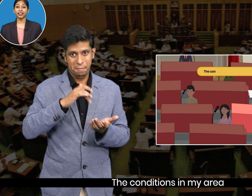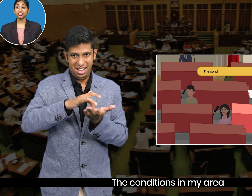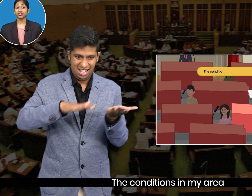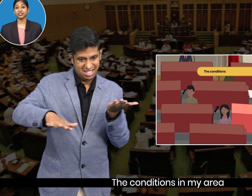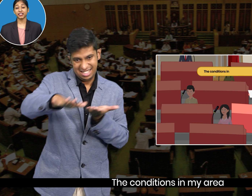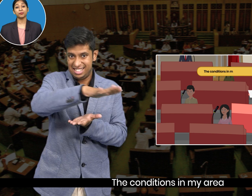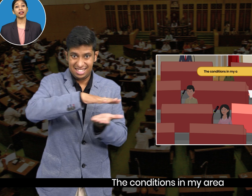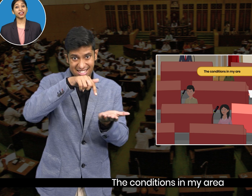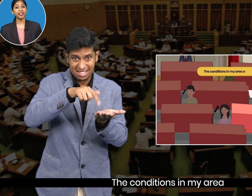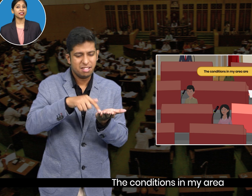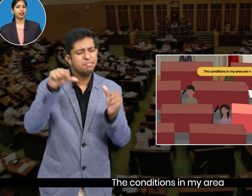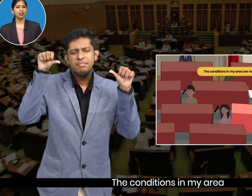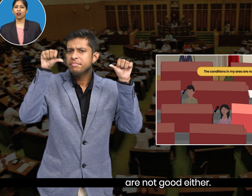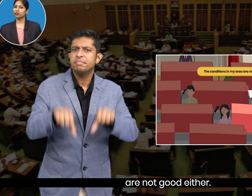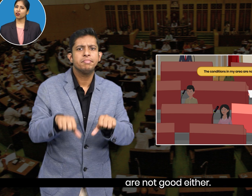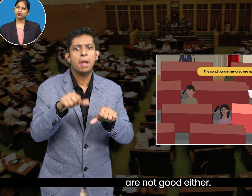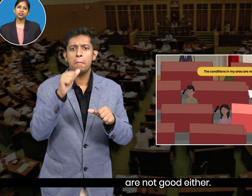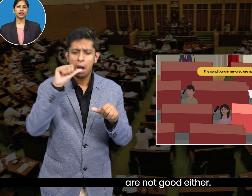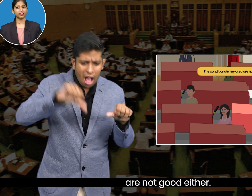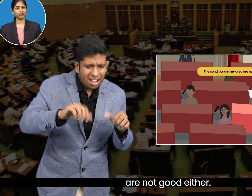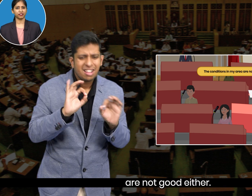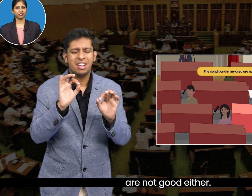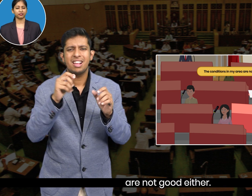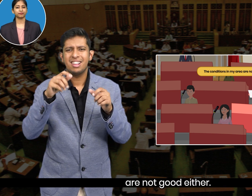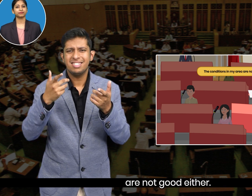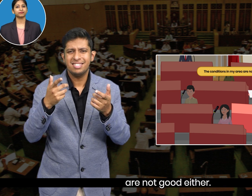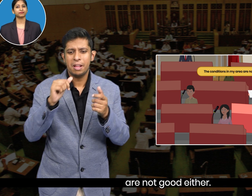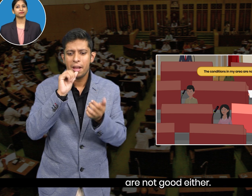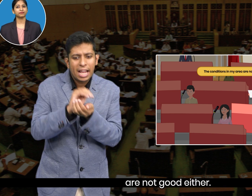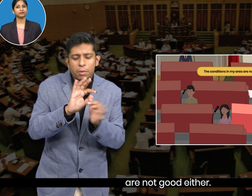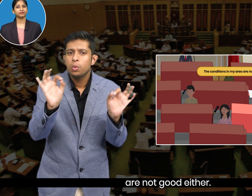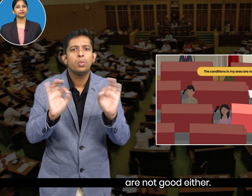The conditions in my area are not good either.